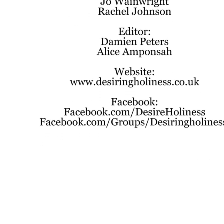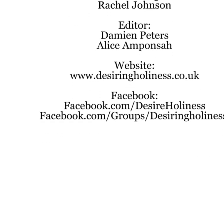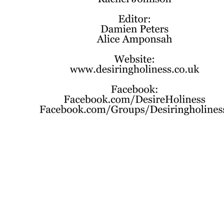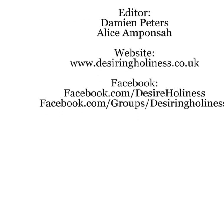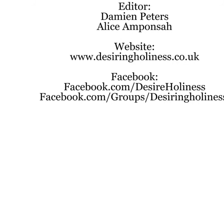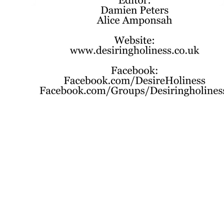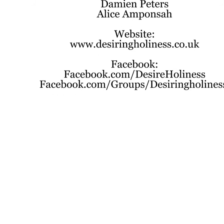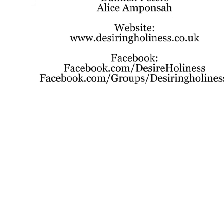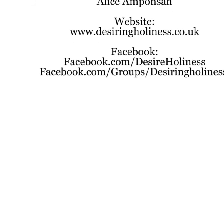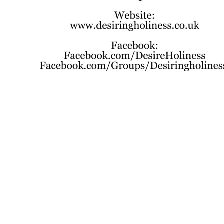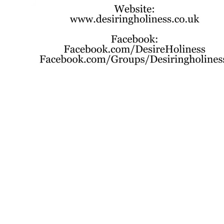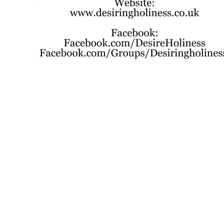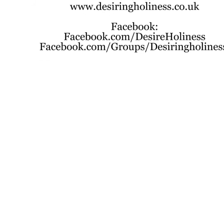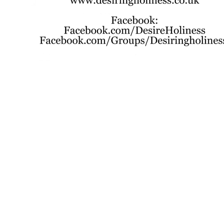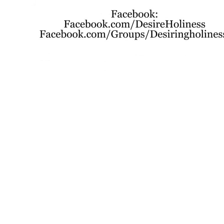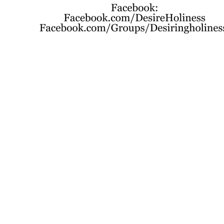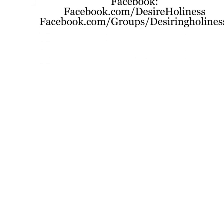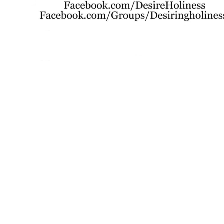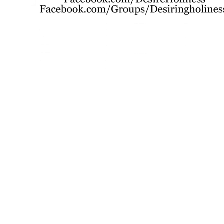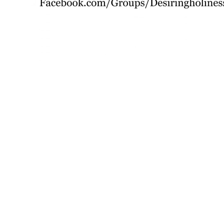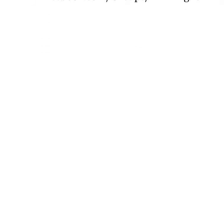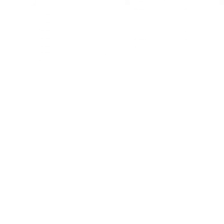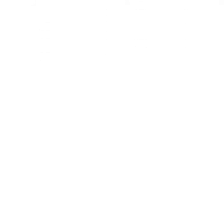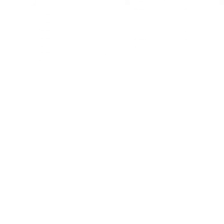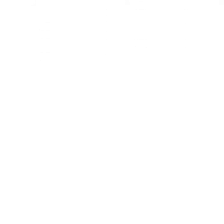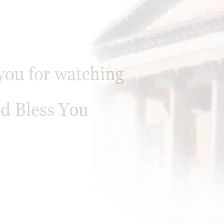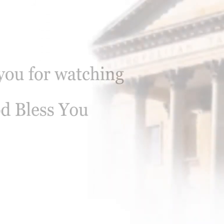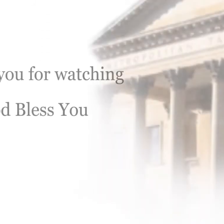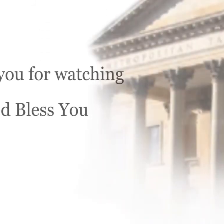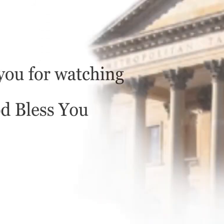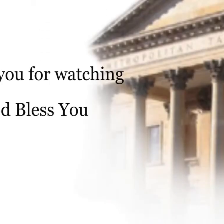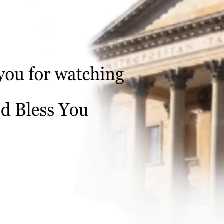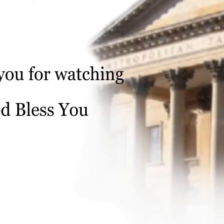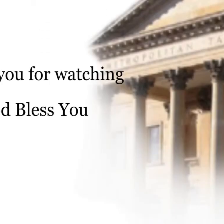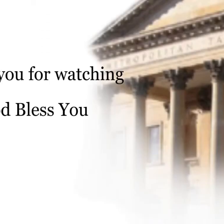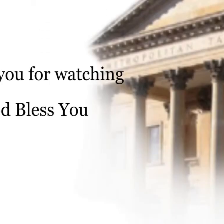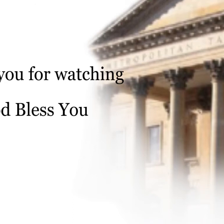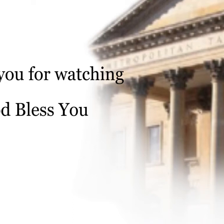supplies. Hymn number 477.